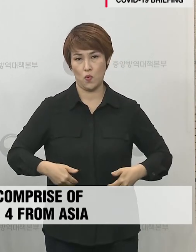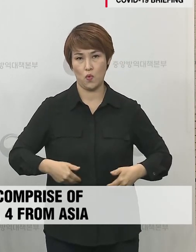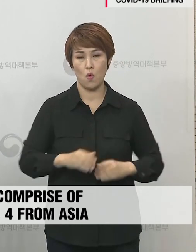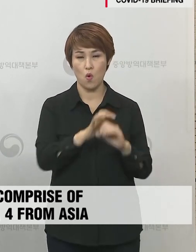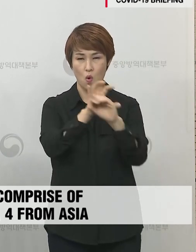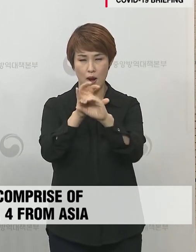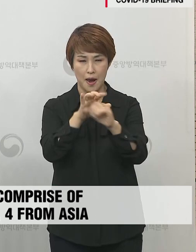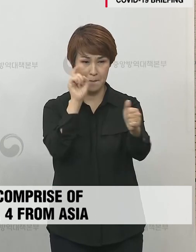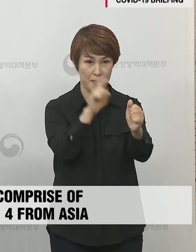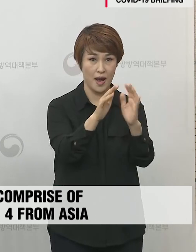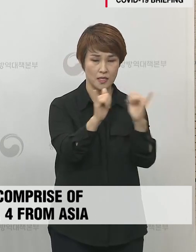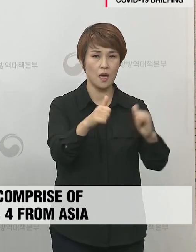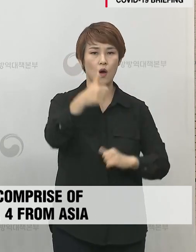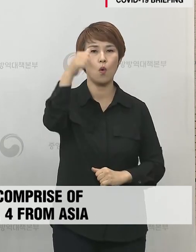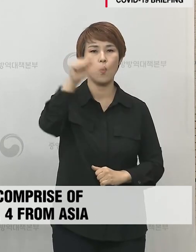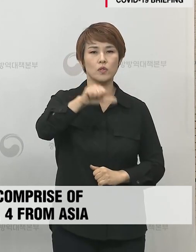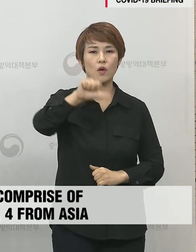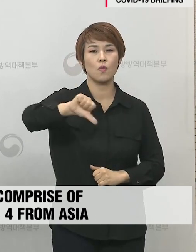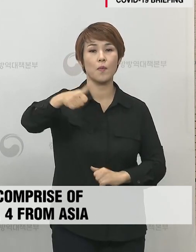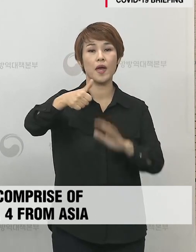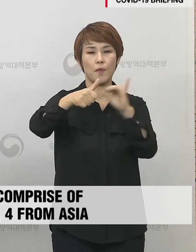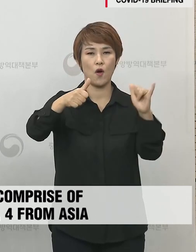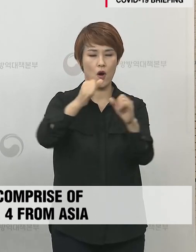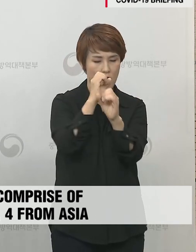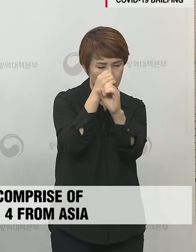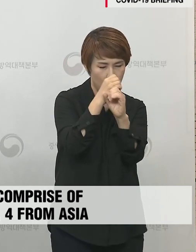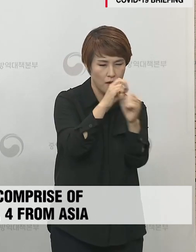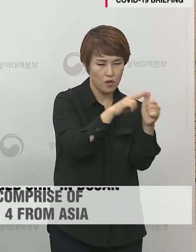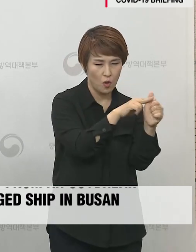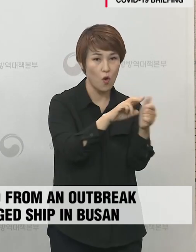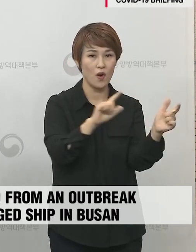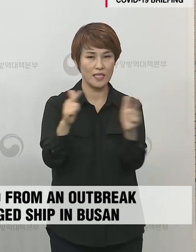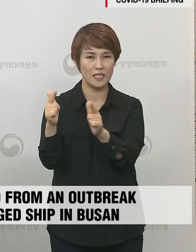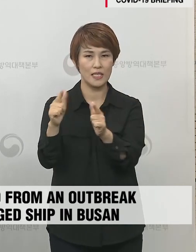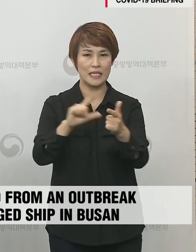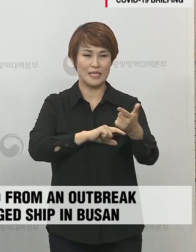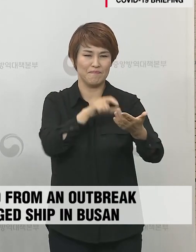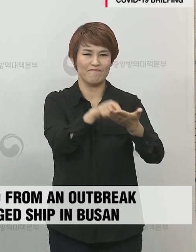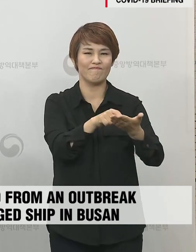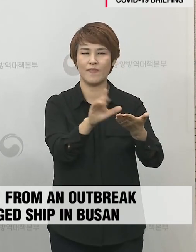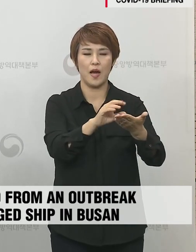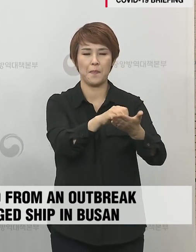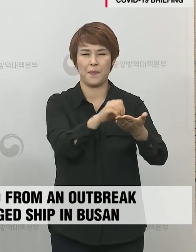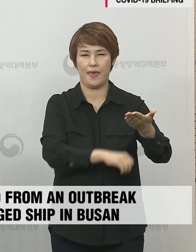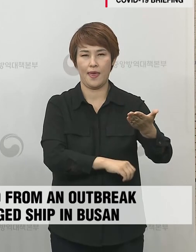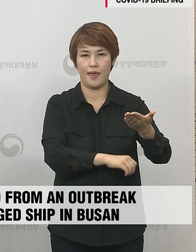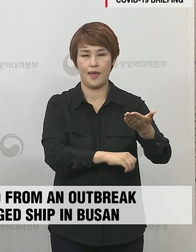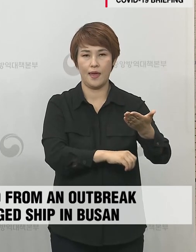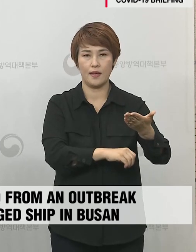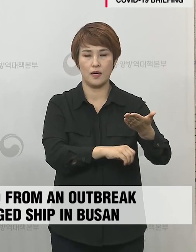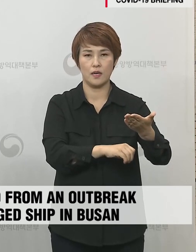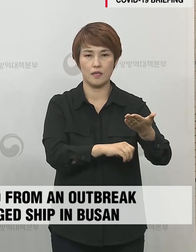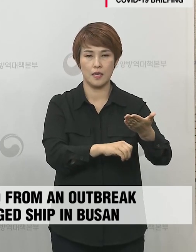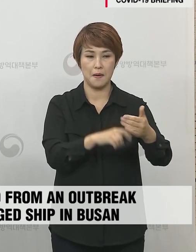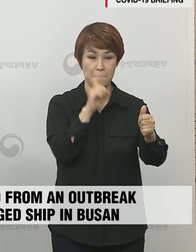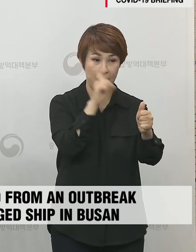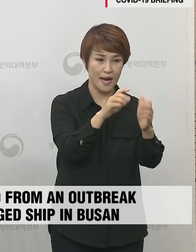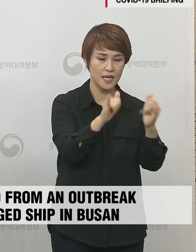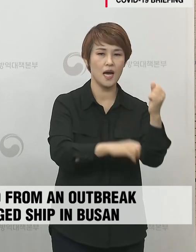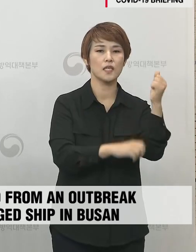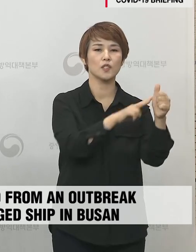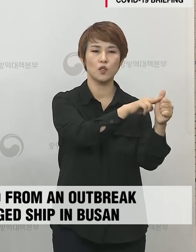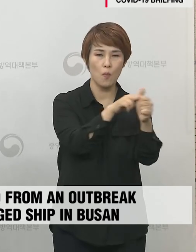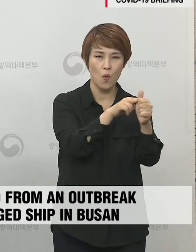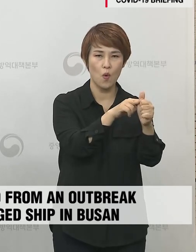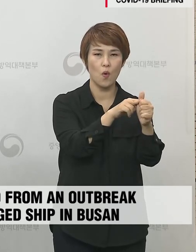surge. So we decided that we will be disclosing information on 5,500 confirmed